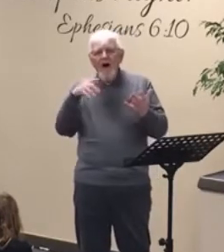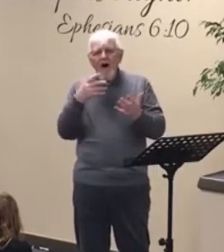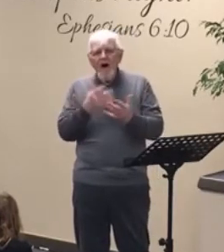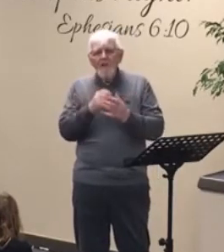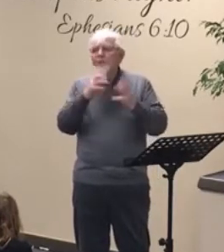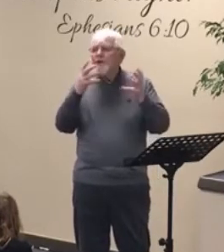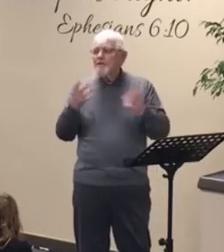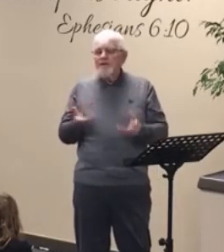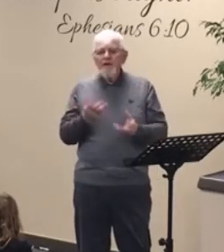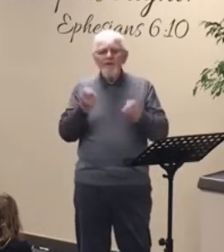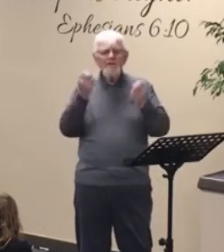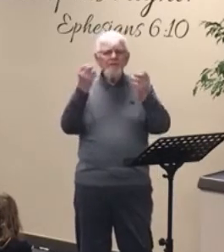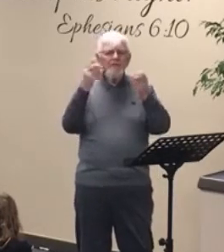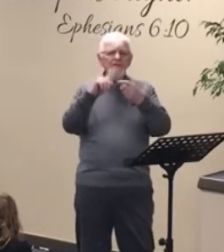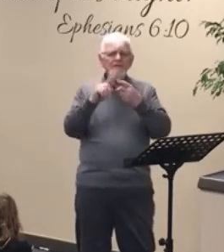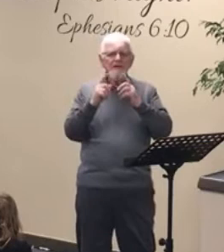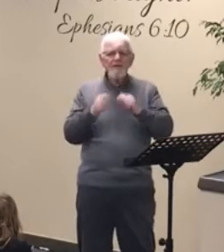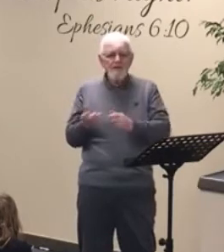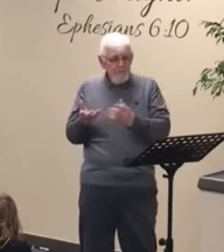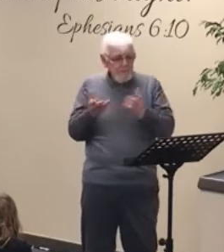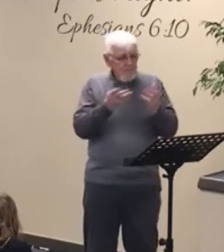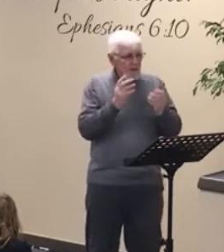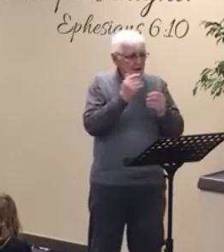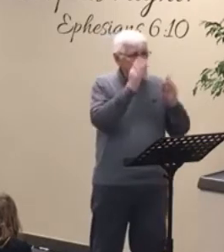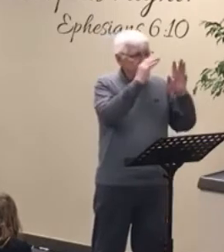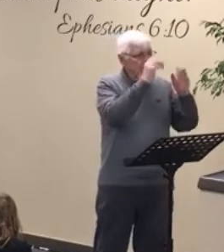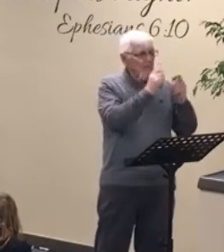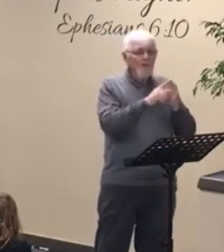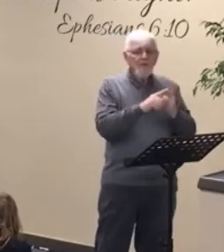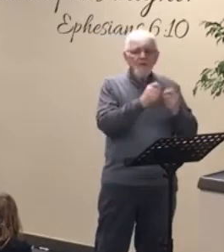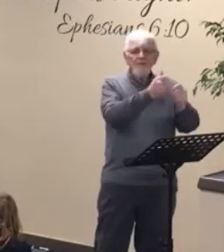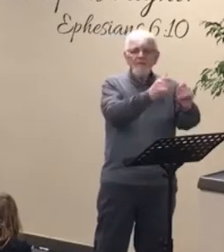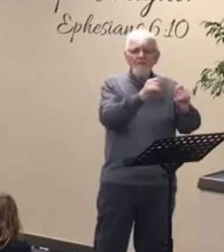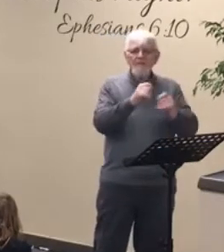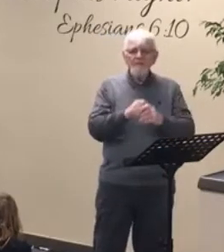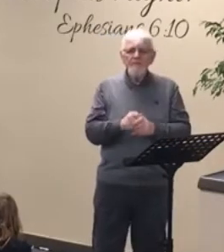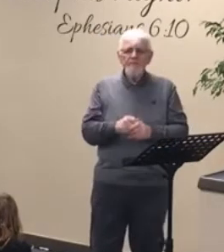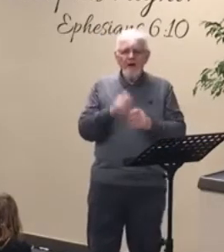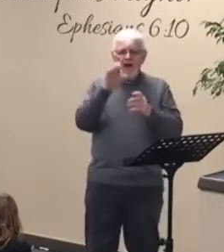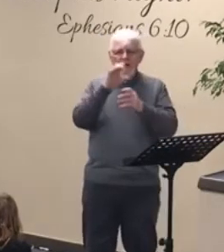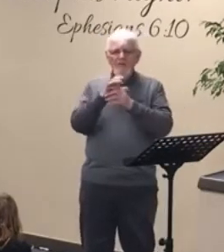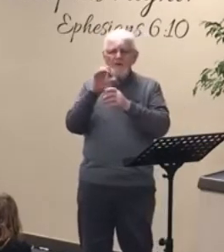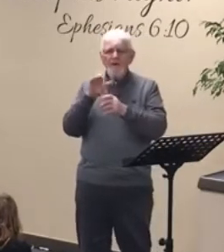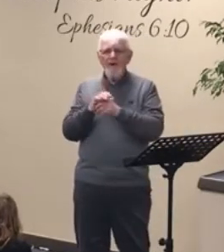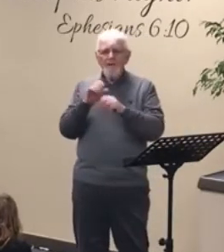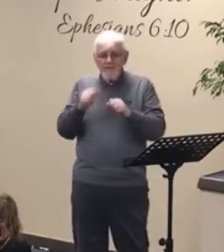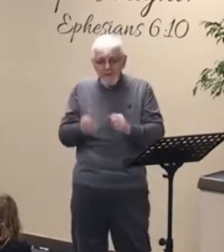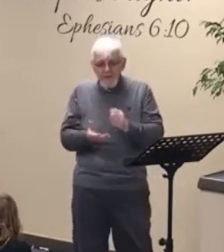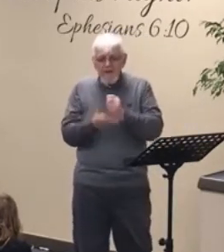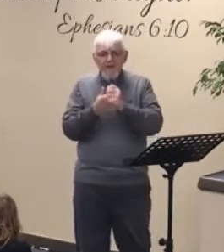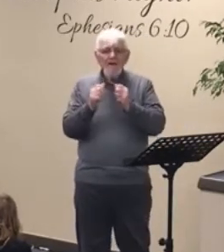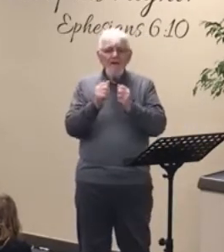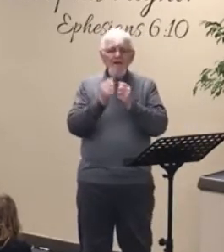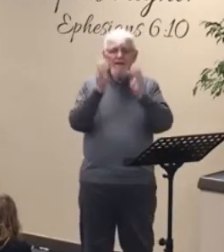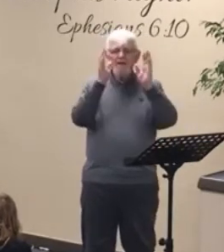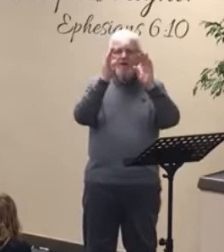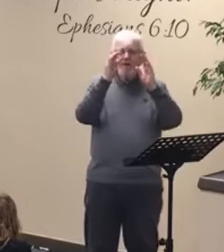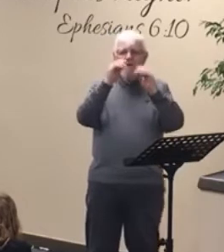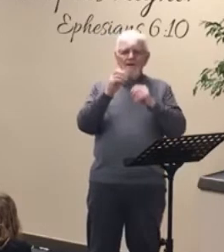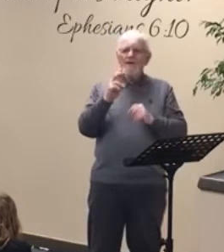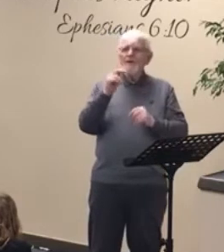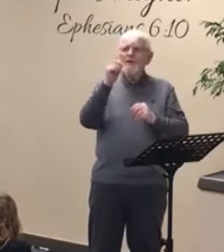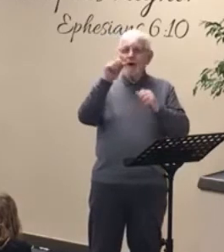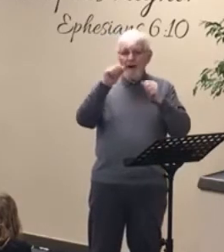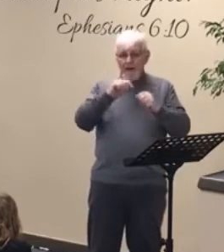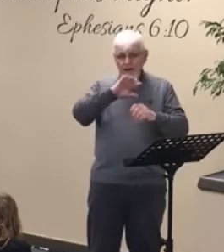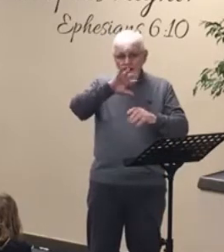us here have many, many friends we can take some of our troubles to. Even husbands and wives can help with troubles, Lord, but there's nobody that we can